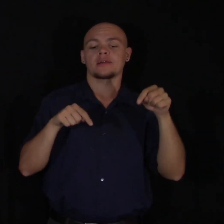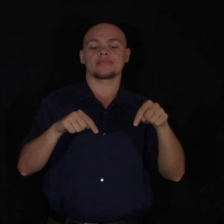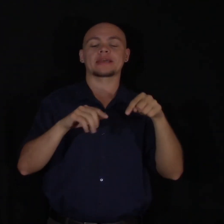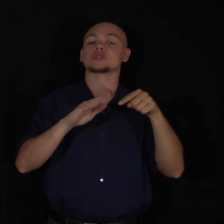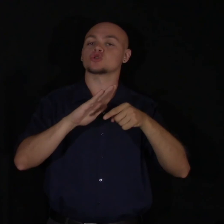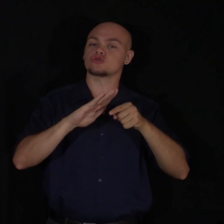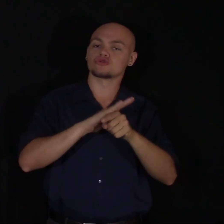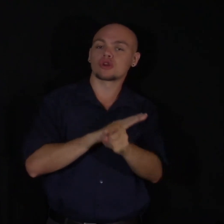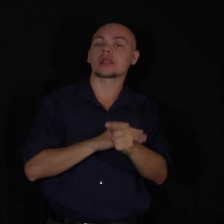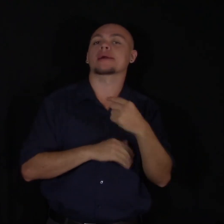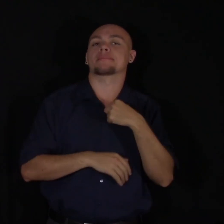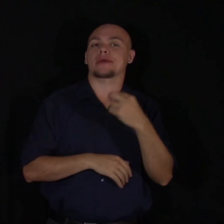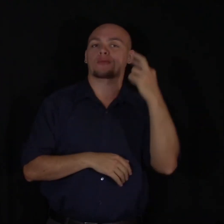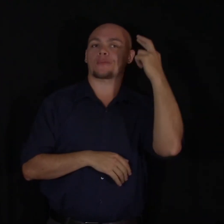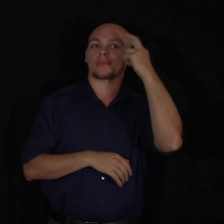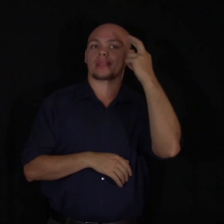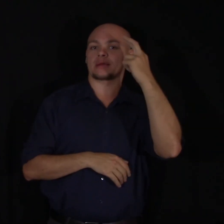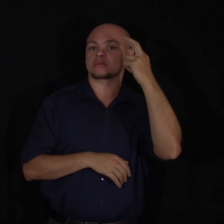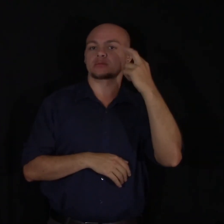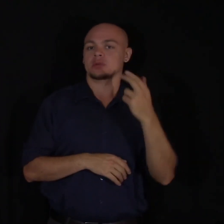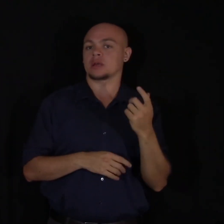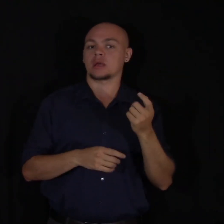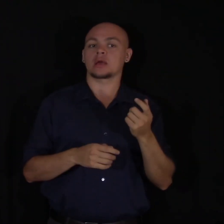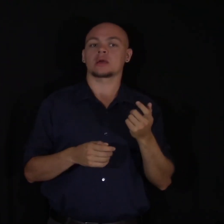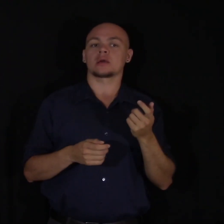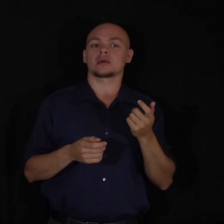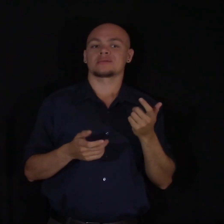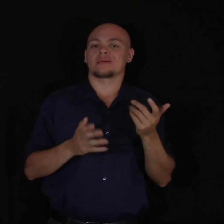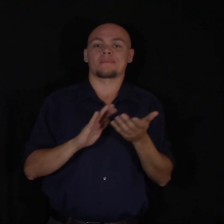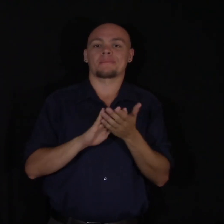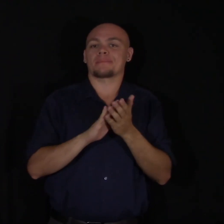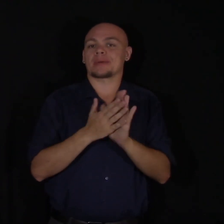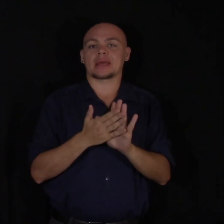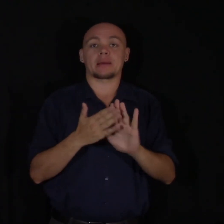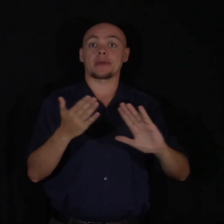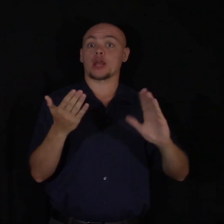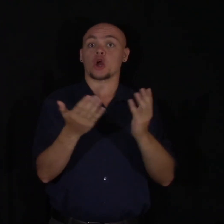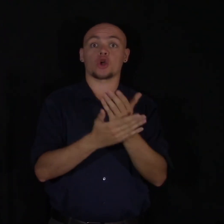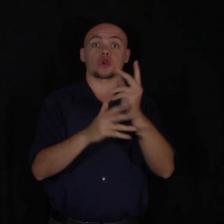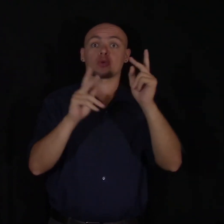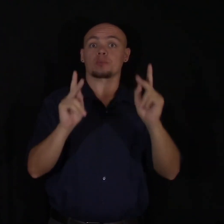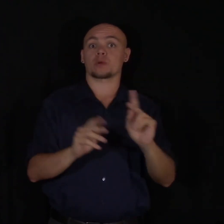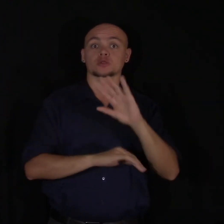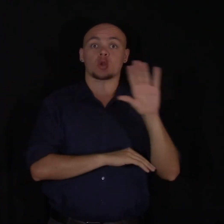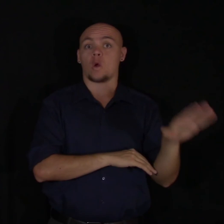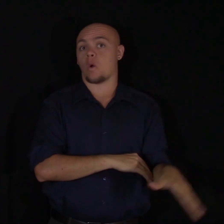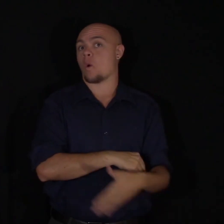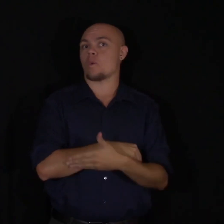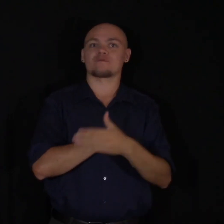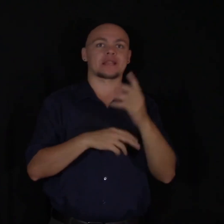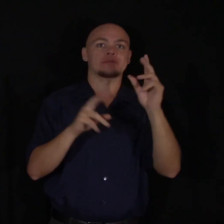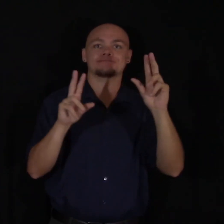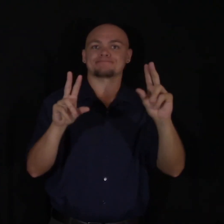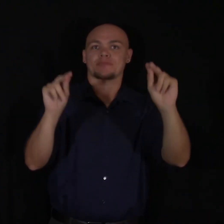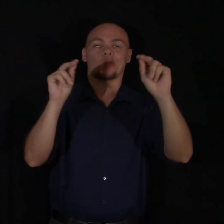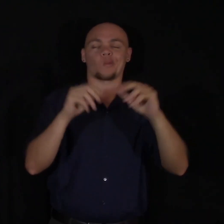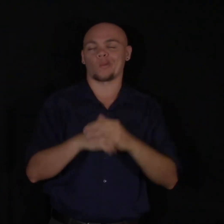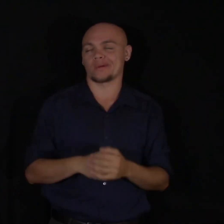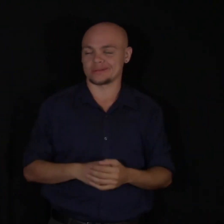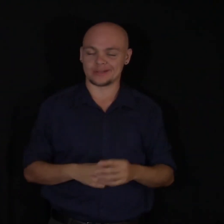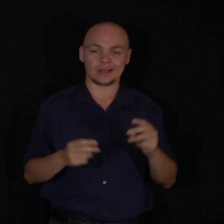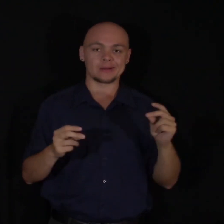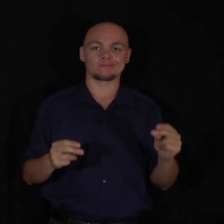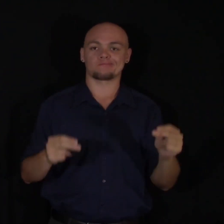journey, I truly realized that there's no such thing as becoming a new person overnight. You can't really become extroverted